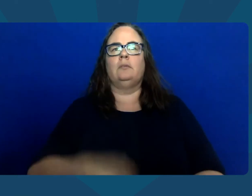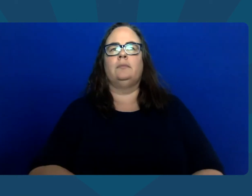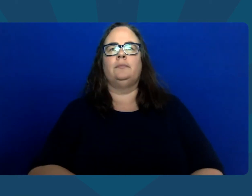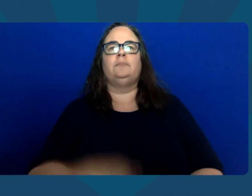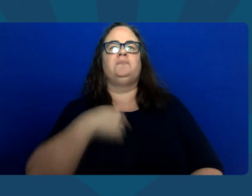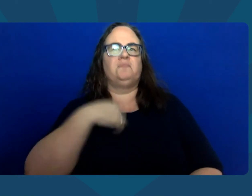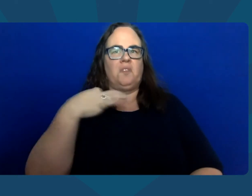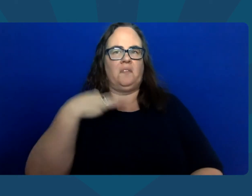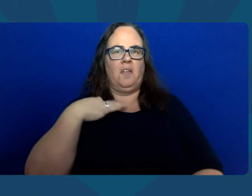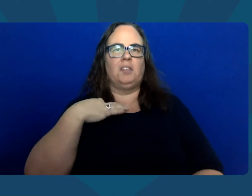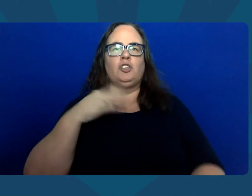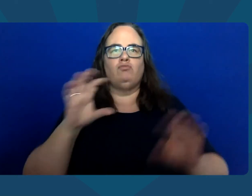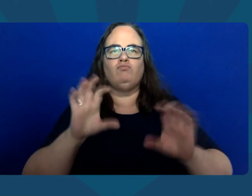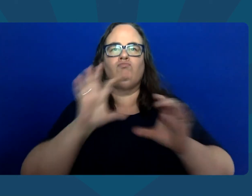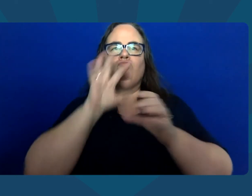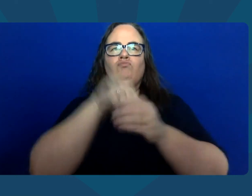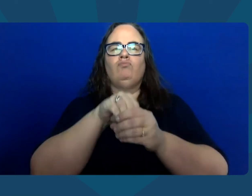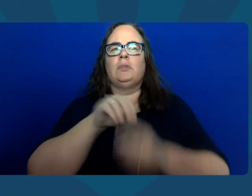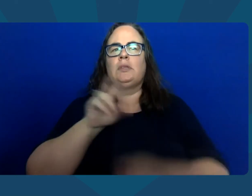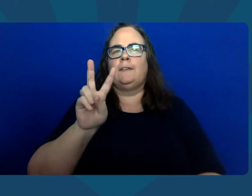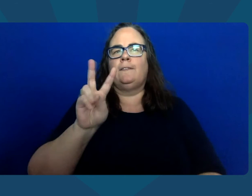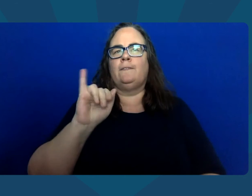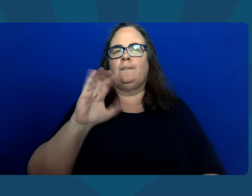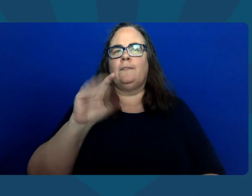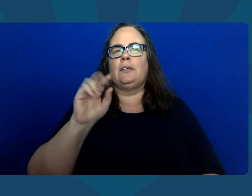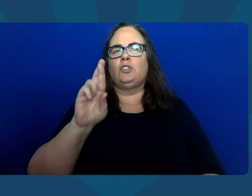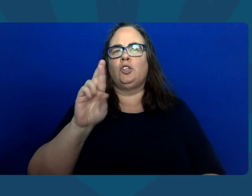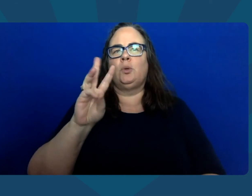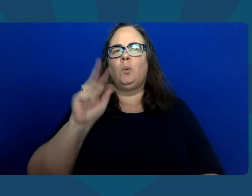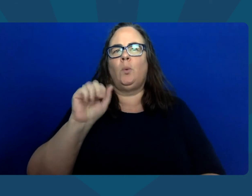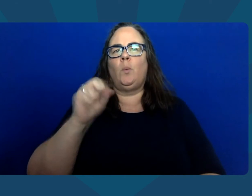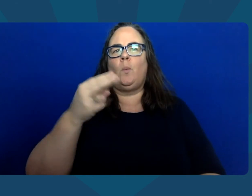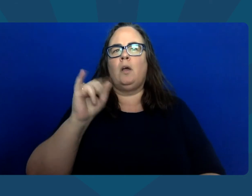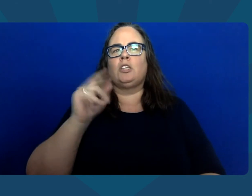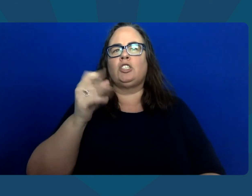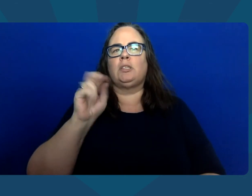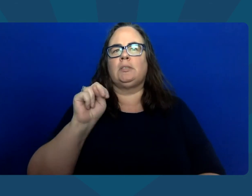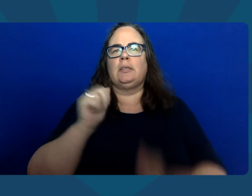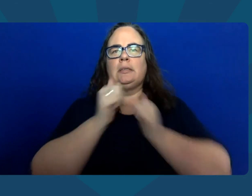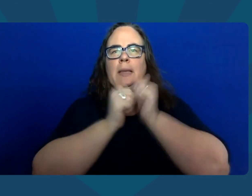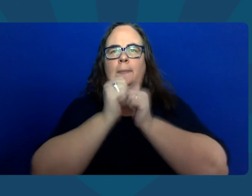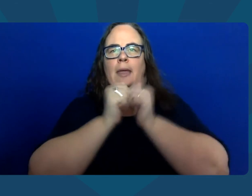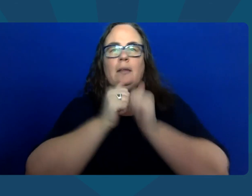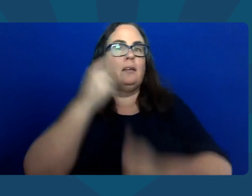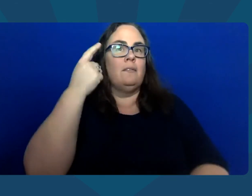Volunteer to work with Victor Washington Campaign for Corporation Commissioner in